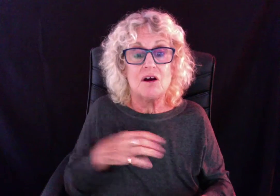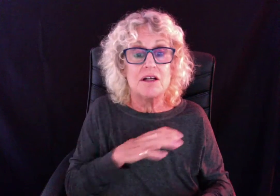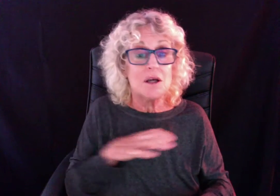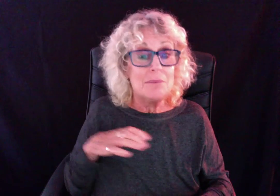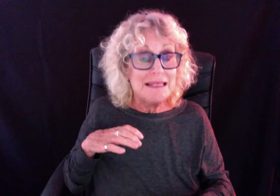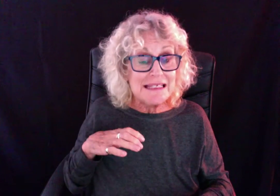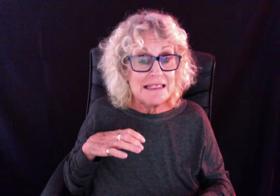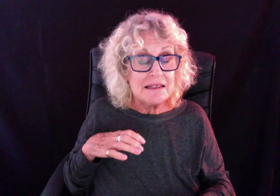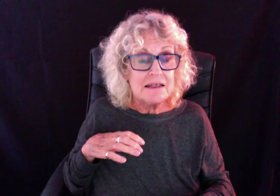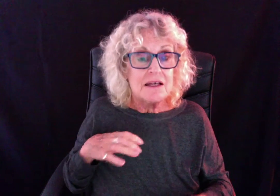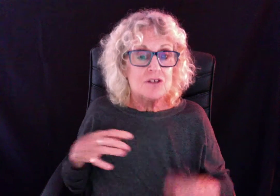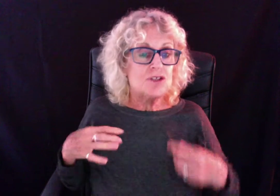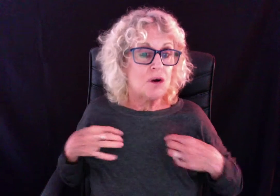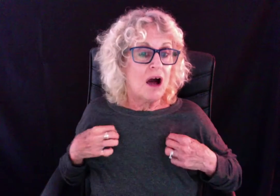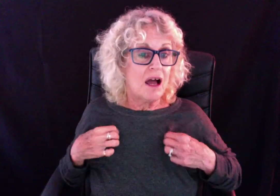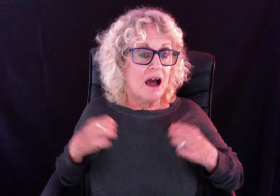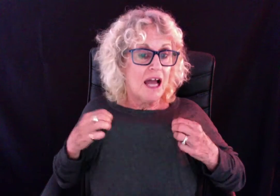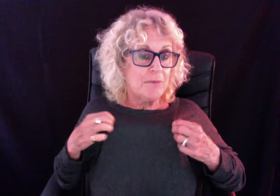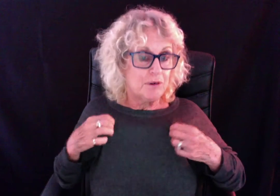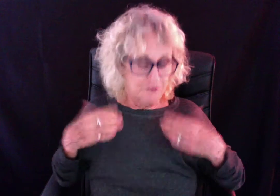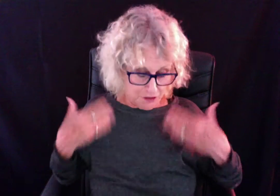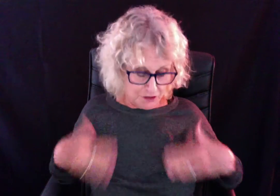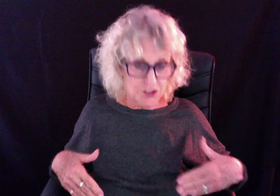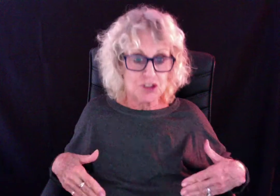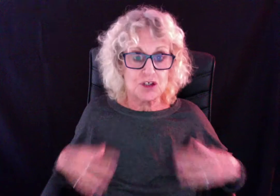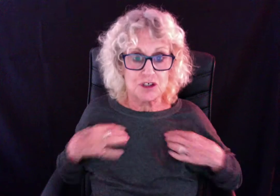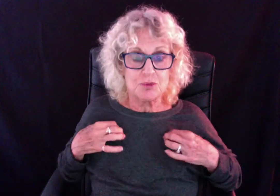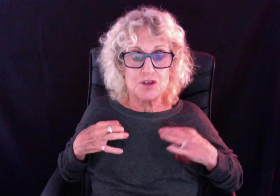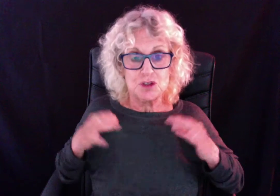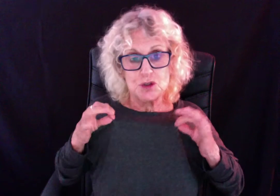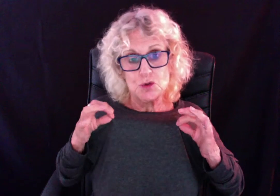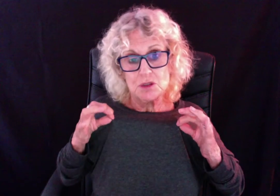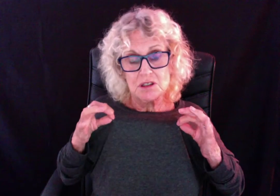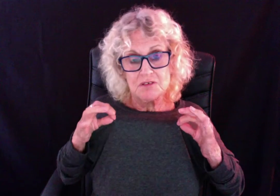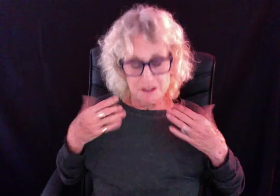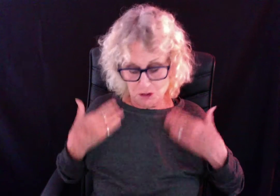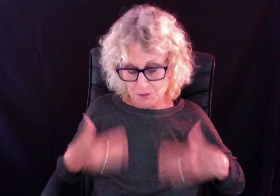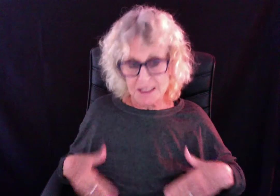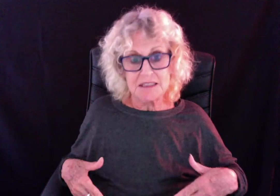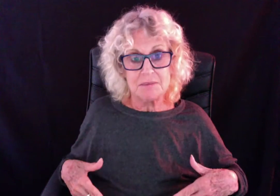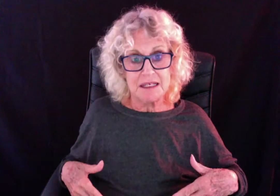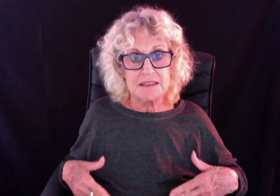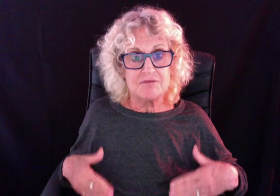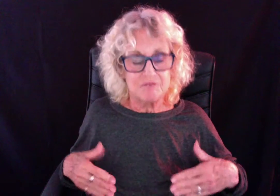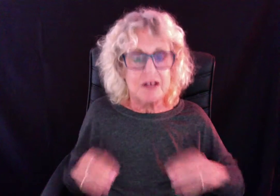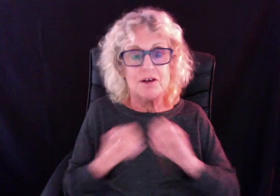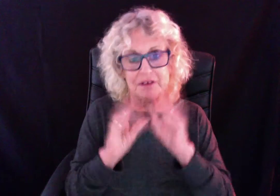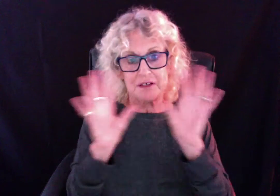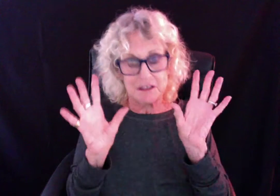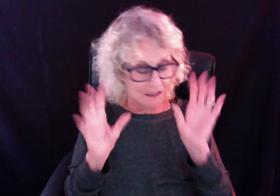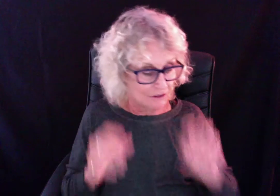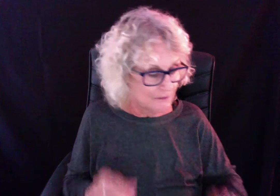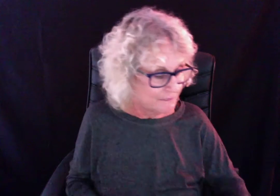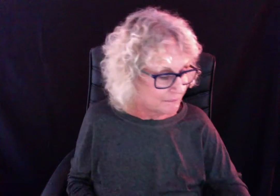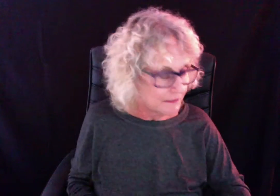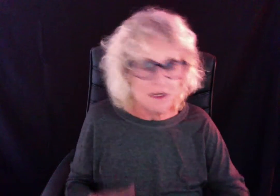a committee. So I prefer shirt with two fingers because it makes it very, very clear. Not